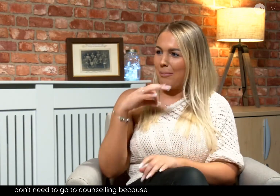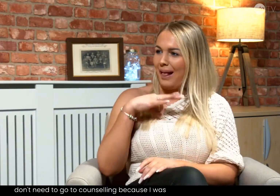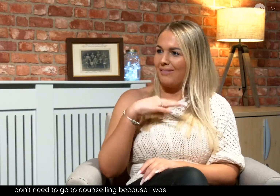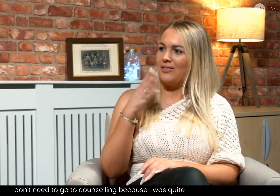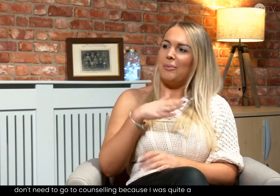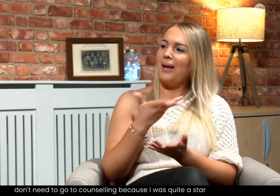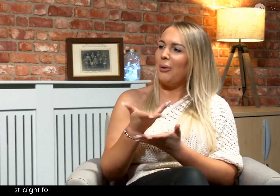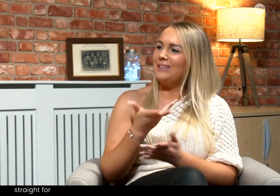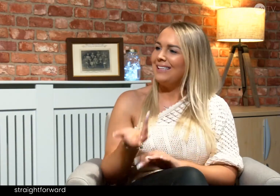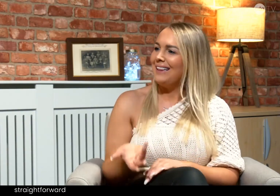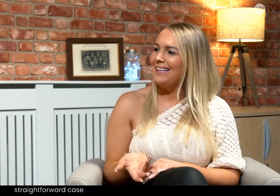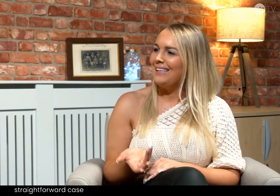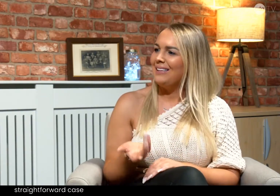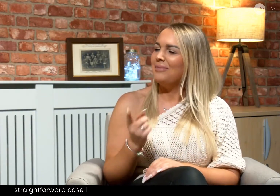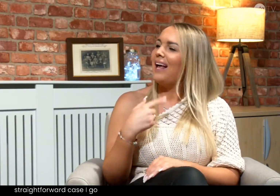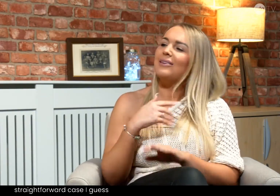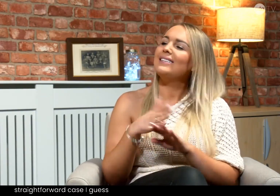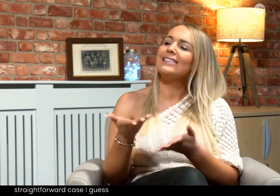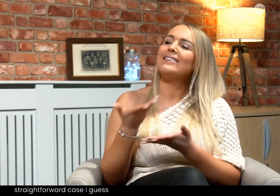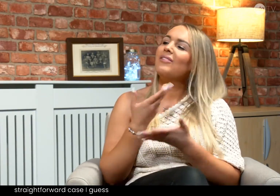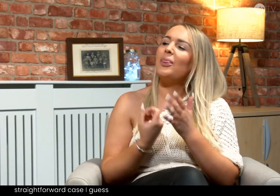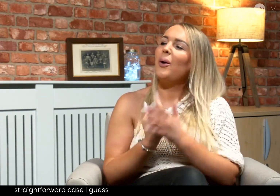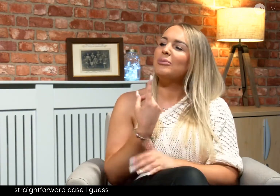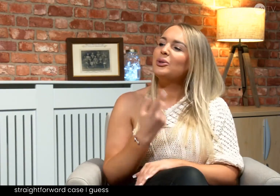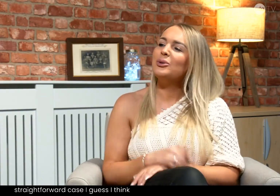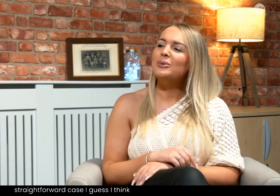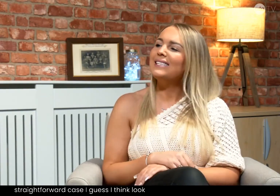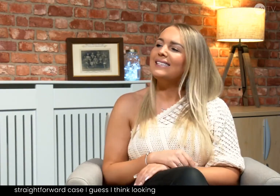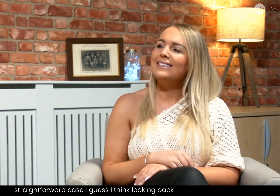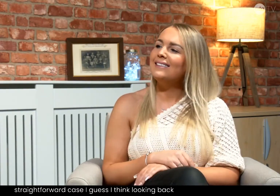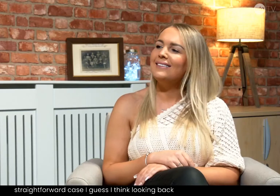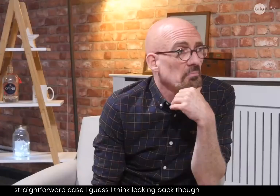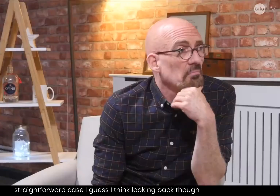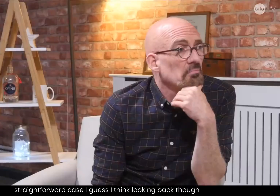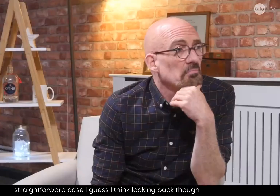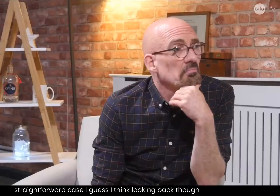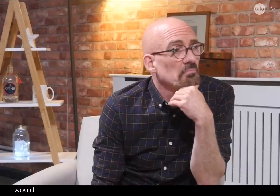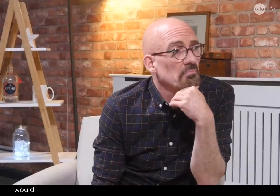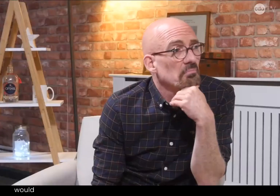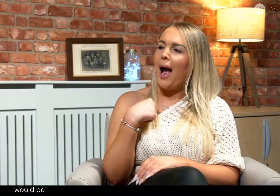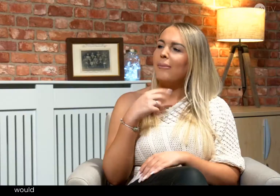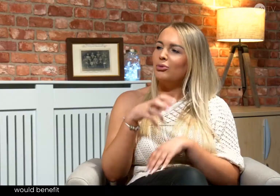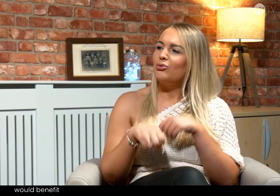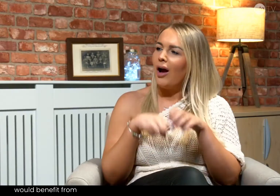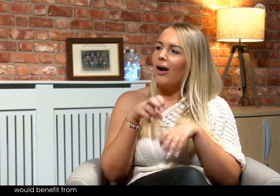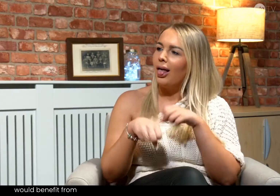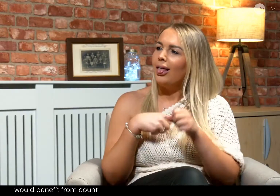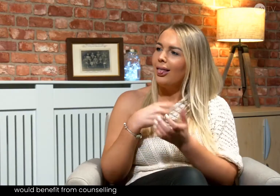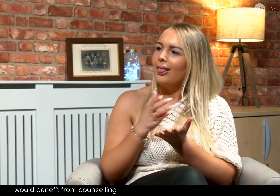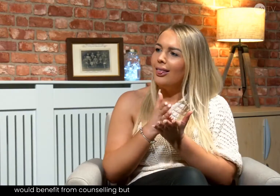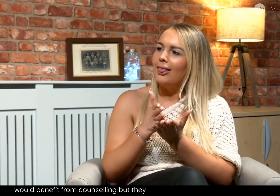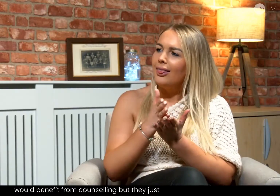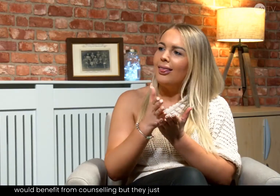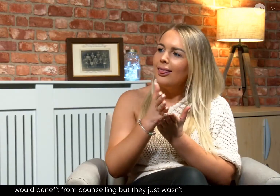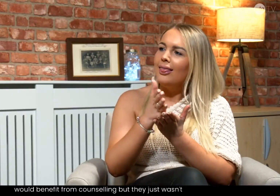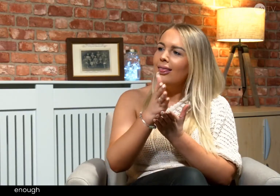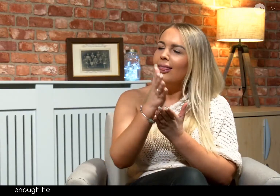I guess. I think looking back though, I would benefit from counselling, but there just wasn't the opportunity. It's been